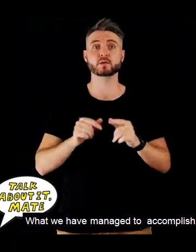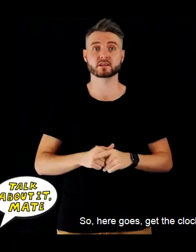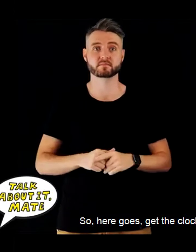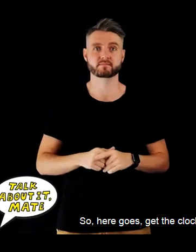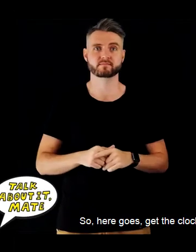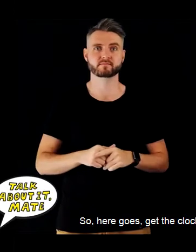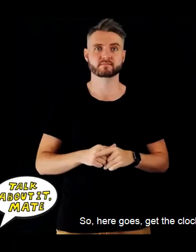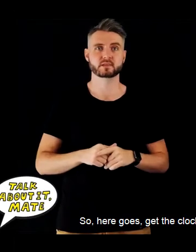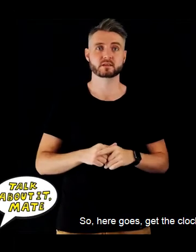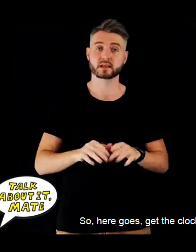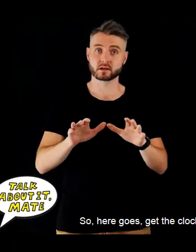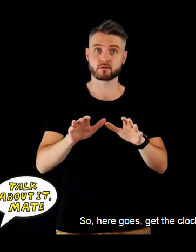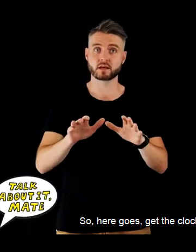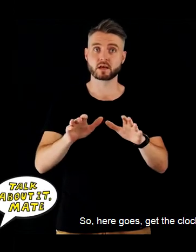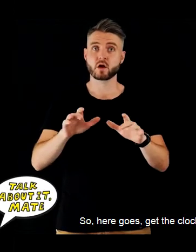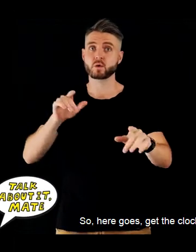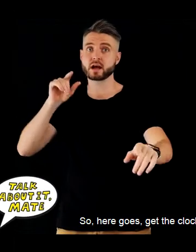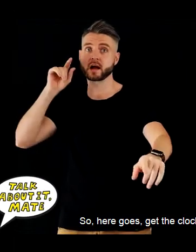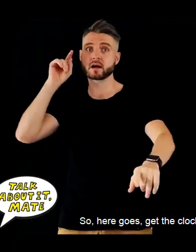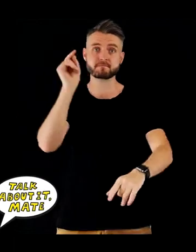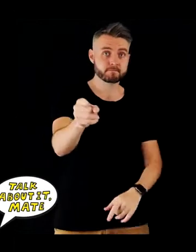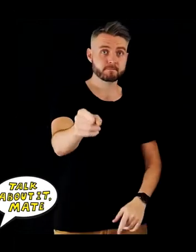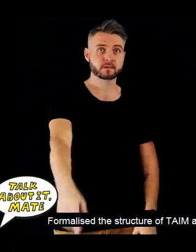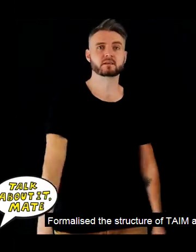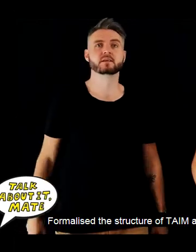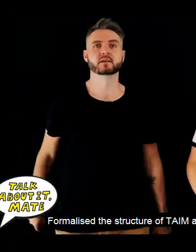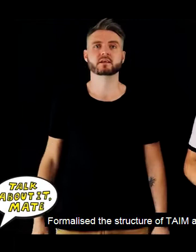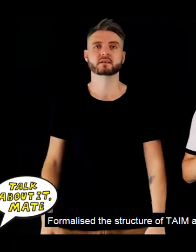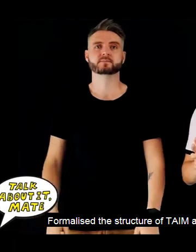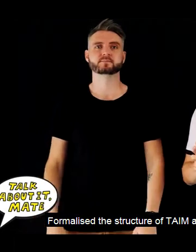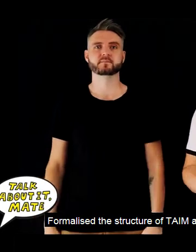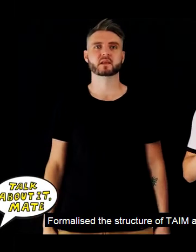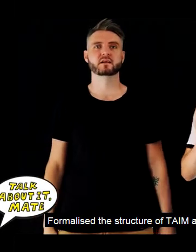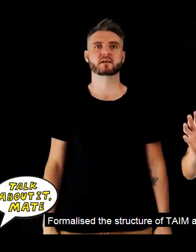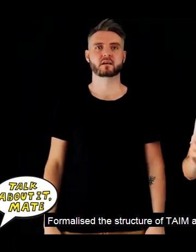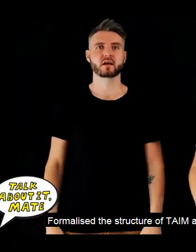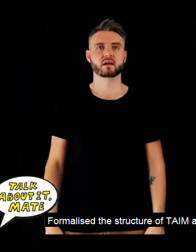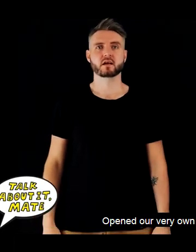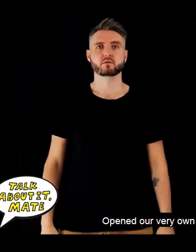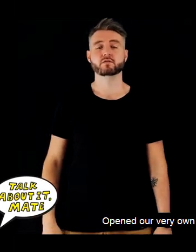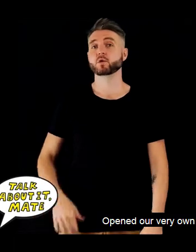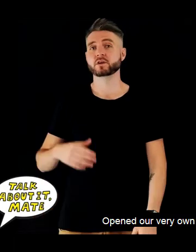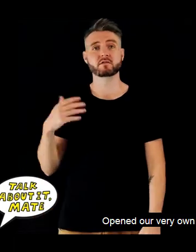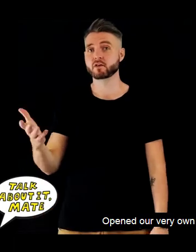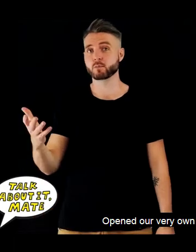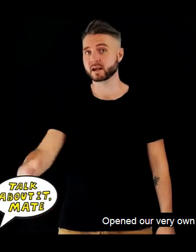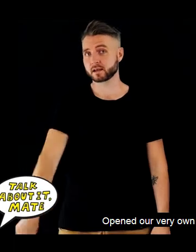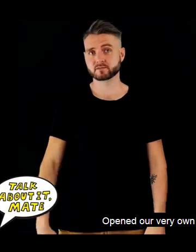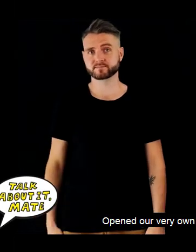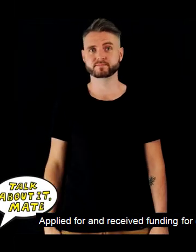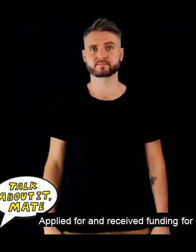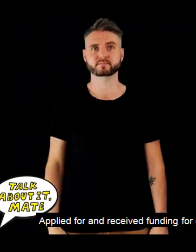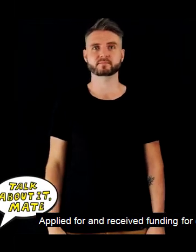under 2 minutes. So here goes. Get the clock ready. We have formalised the structure of Talk About It Mate and appointed our directors. Just opened our very own